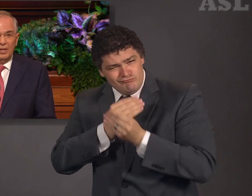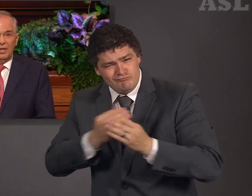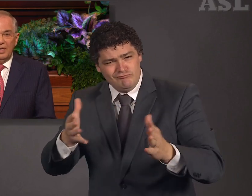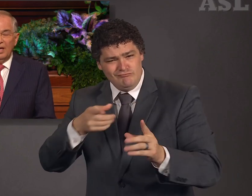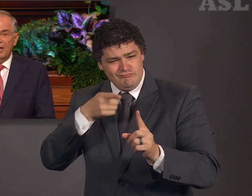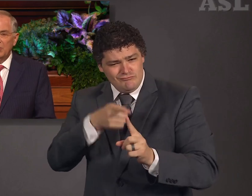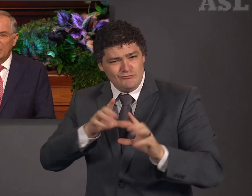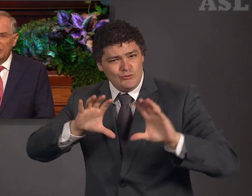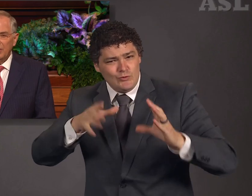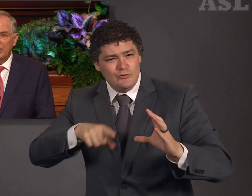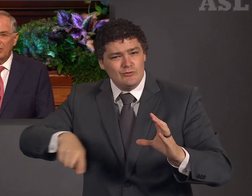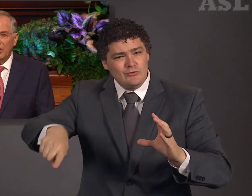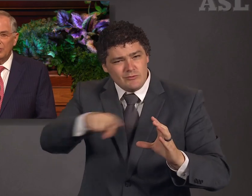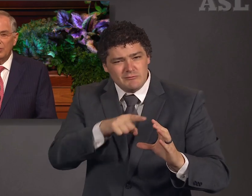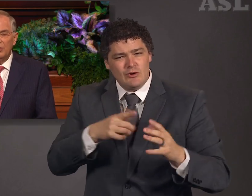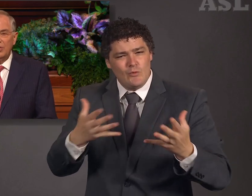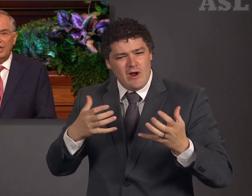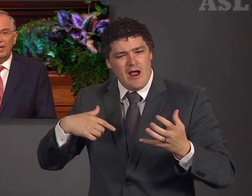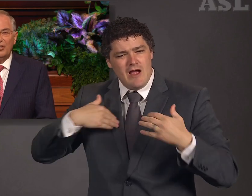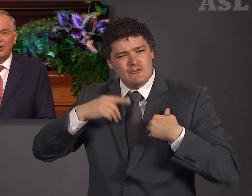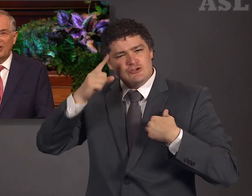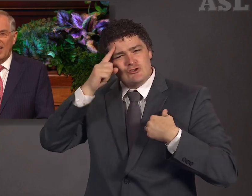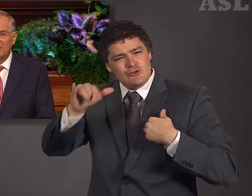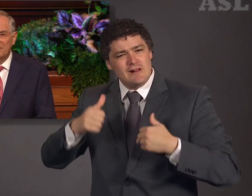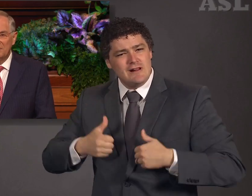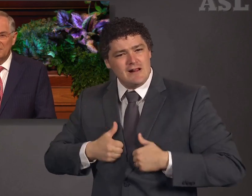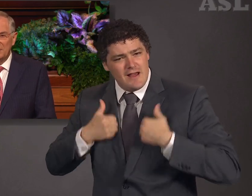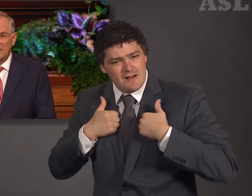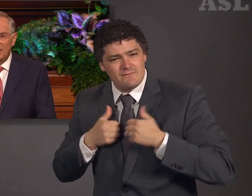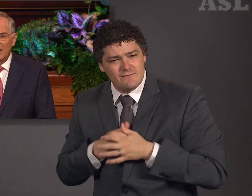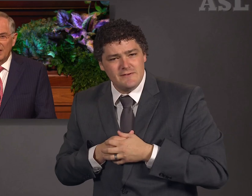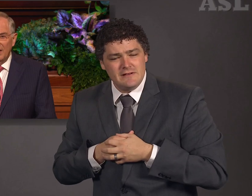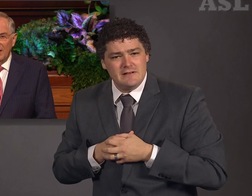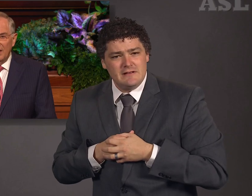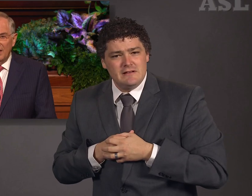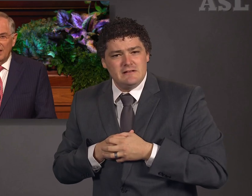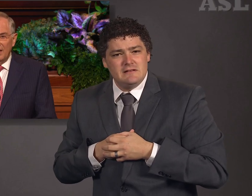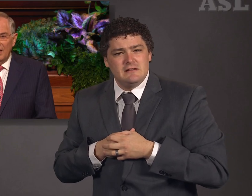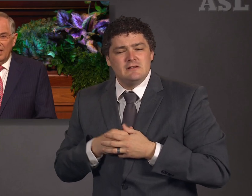it, especially to those who seek eternal life.